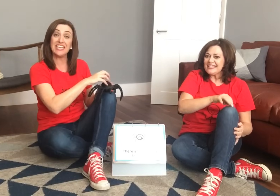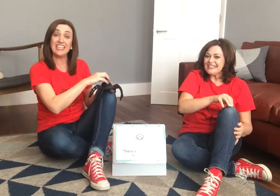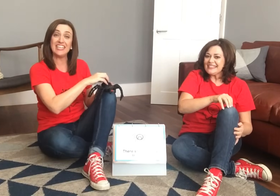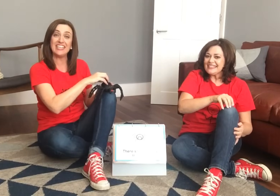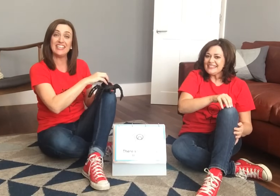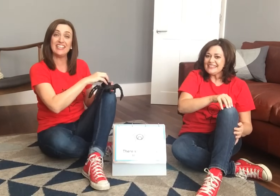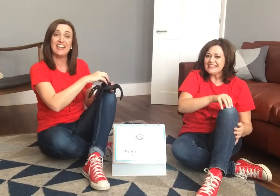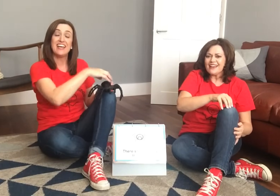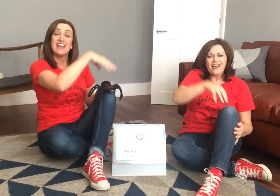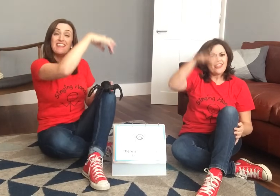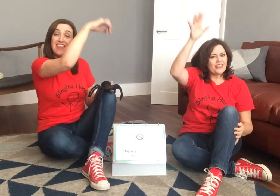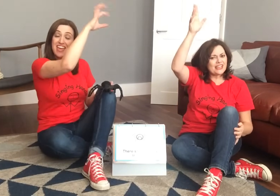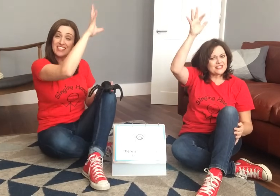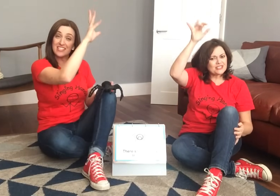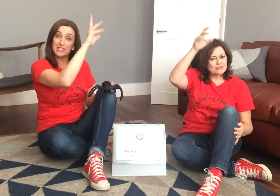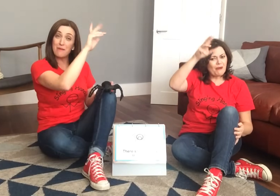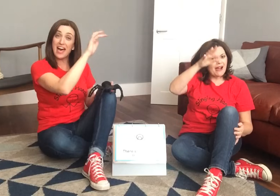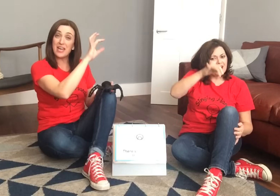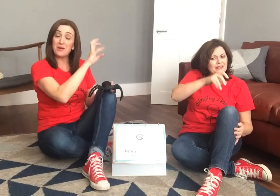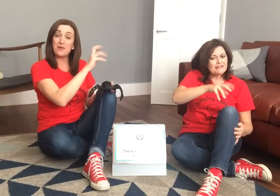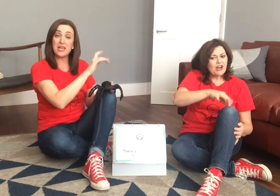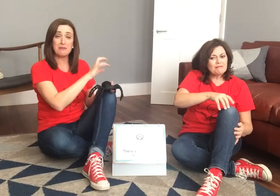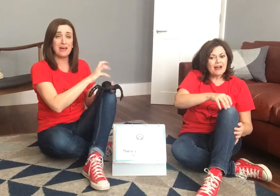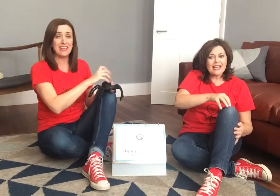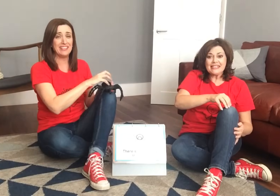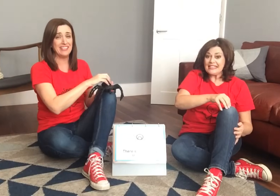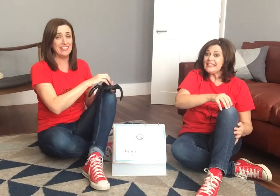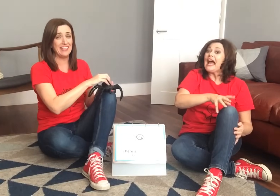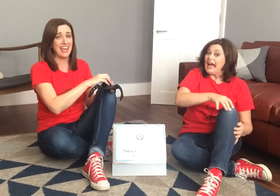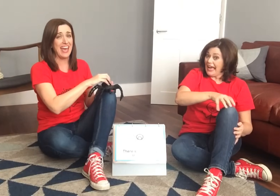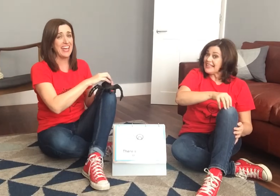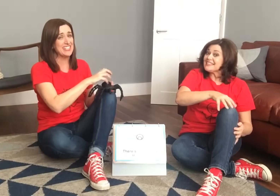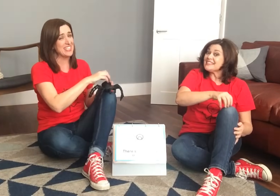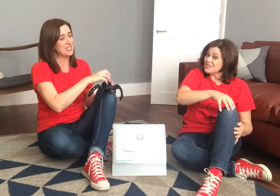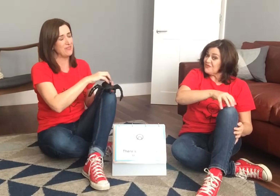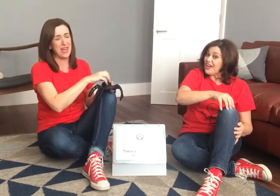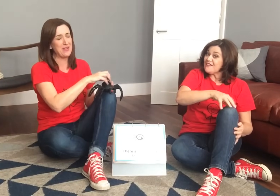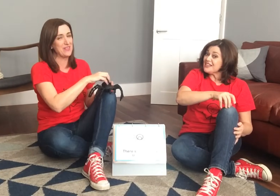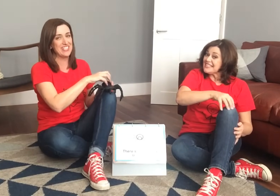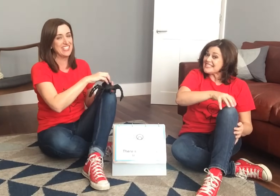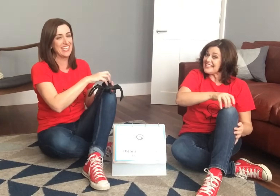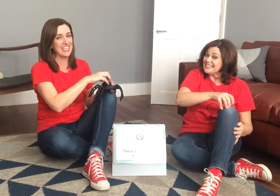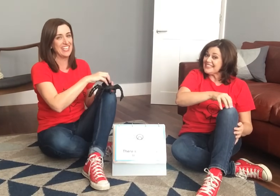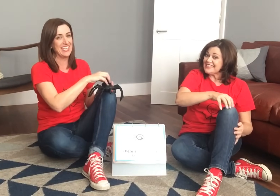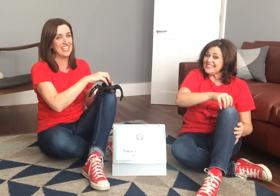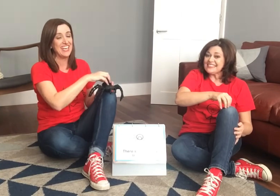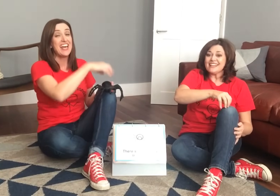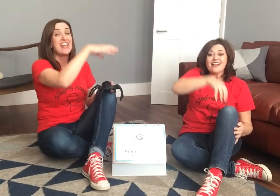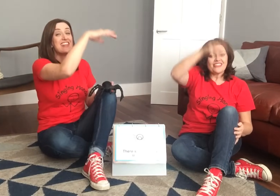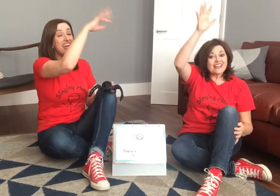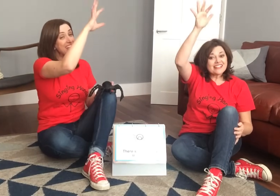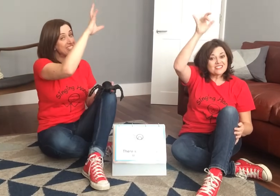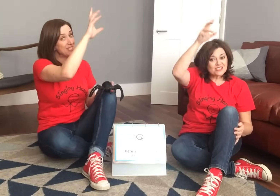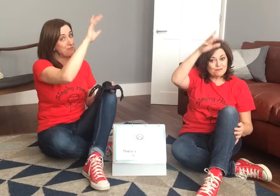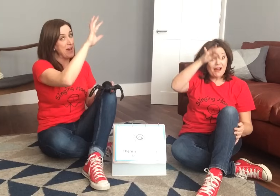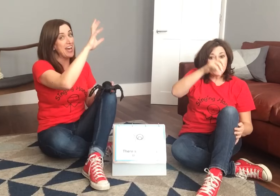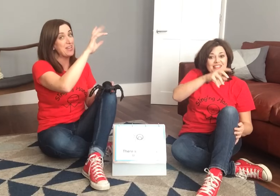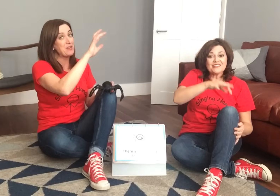knee. There's a spider on my knee and it's very tickly. There's a spider